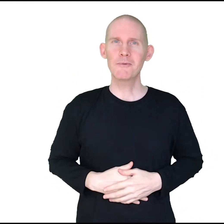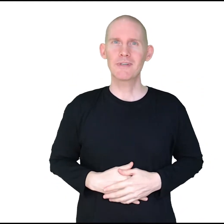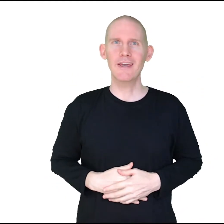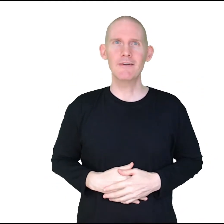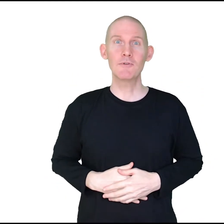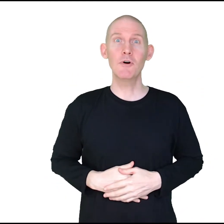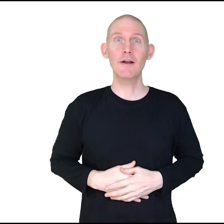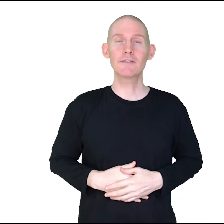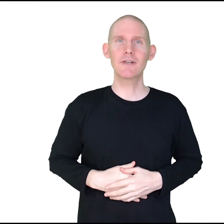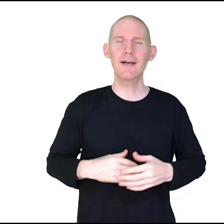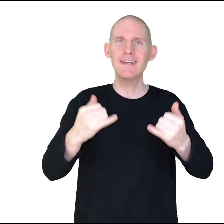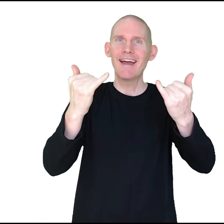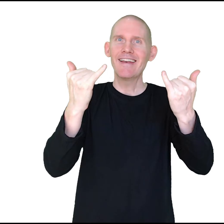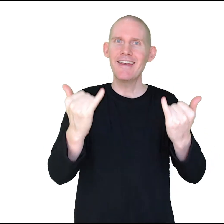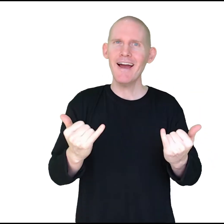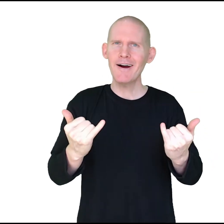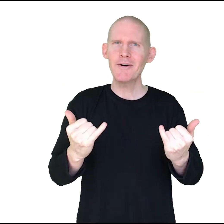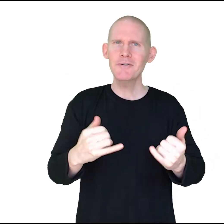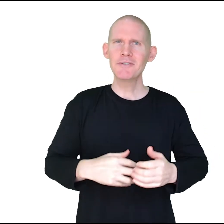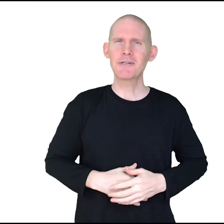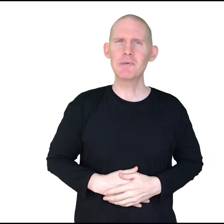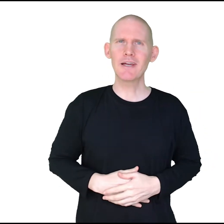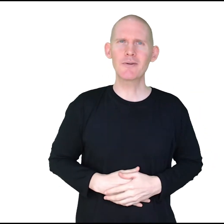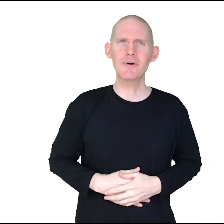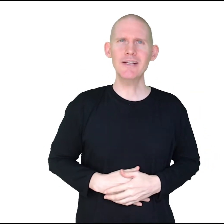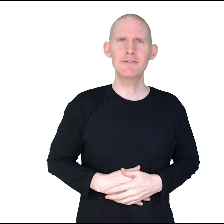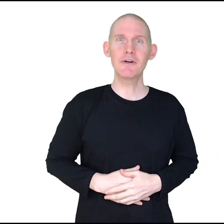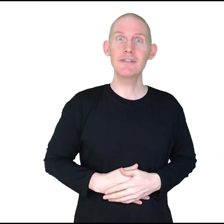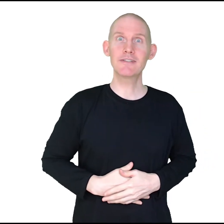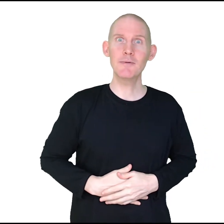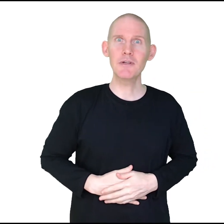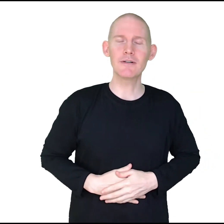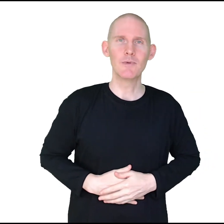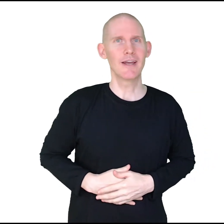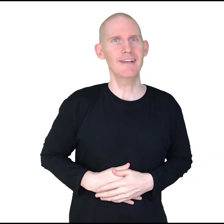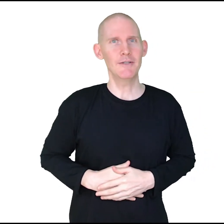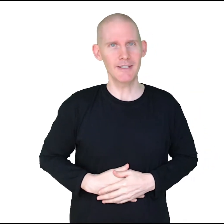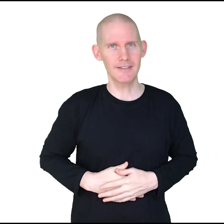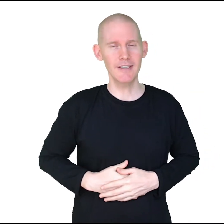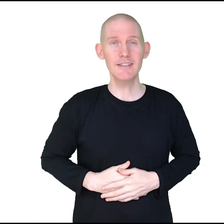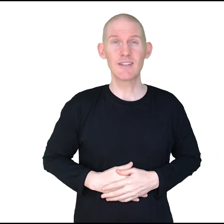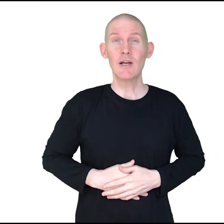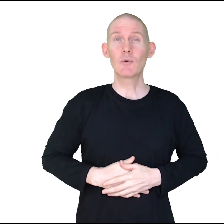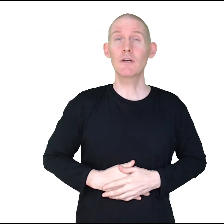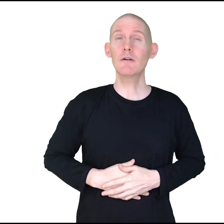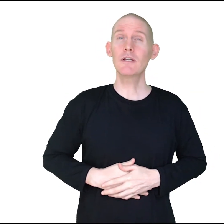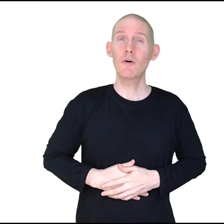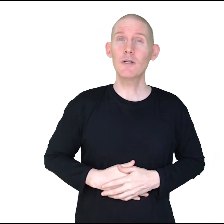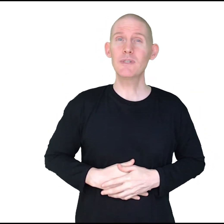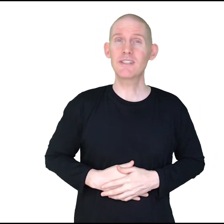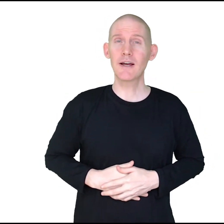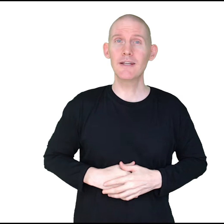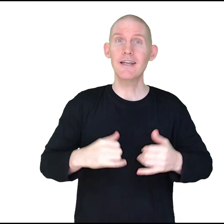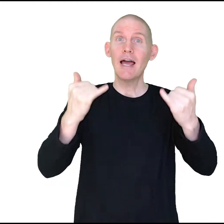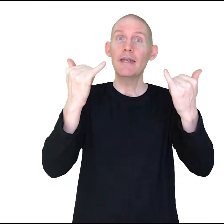Okay, if you know how to sign now, you're going to be like, well, that's very similar. And yes, it is. We're literally going to be signing